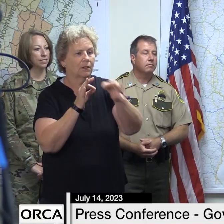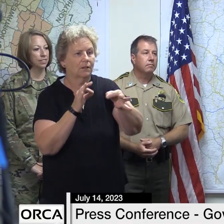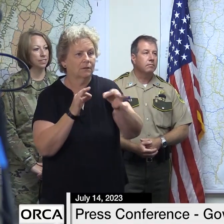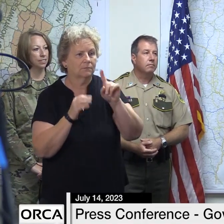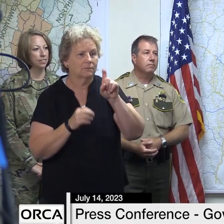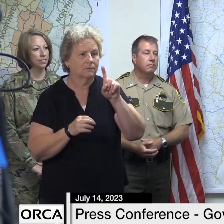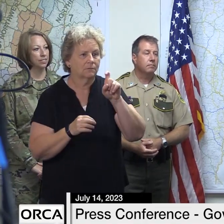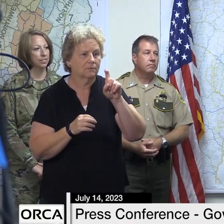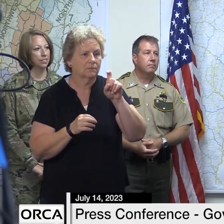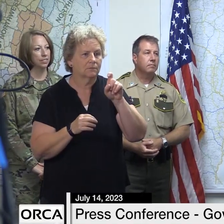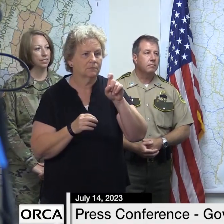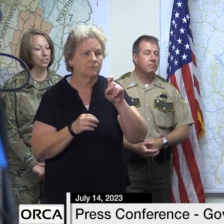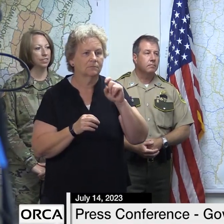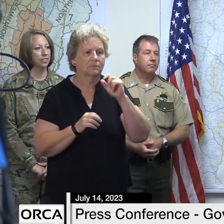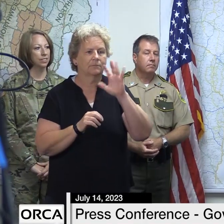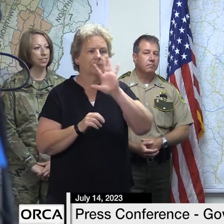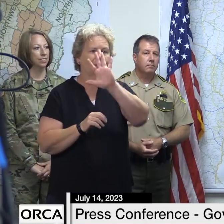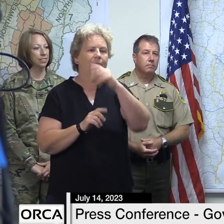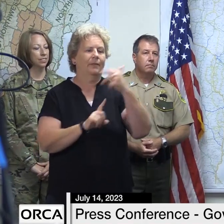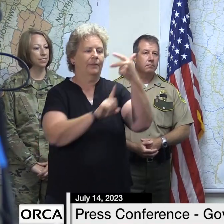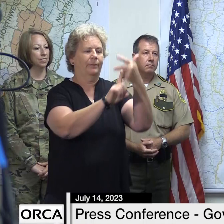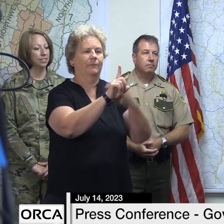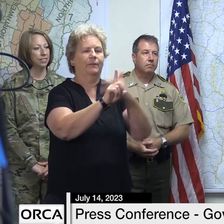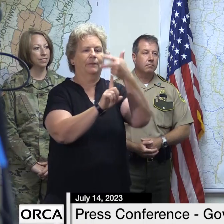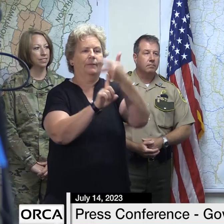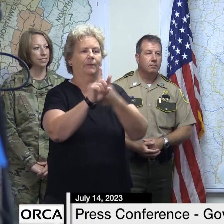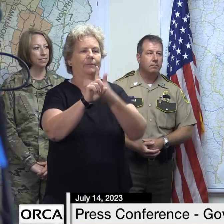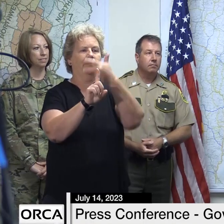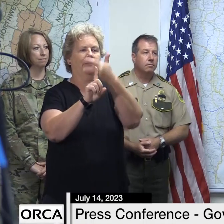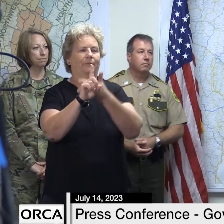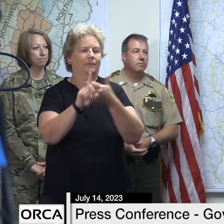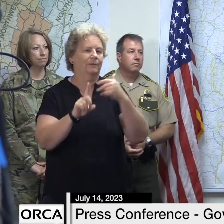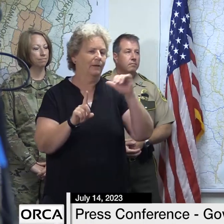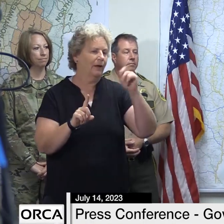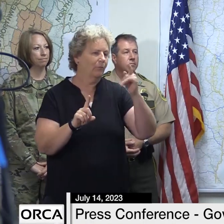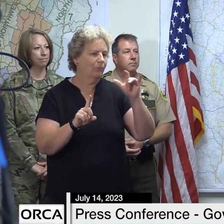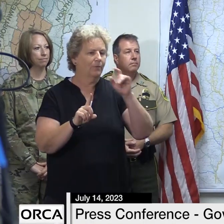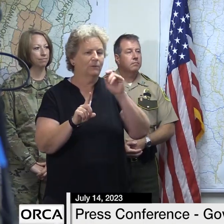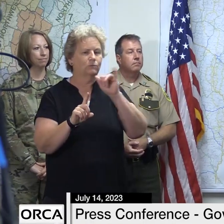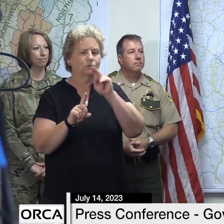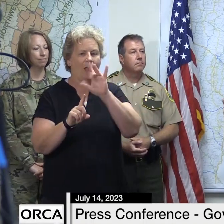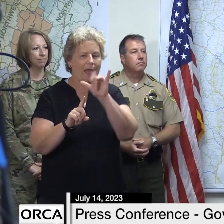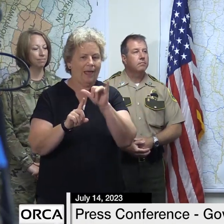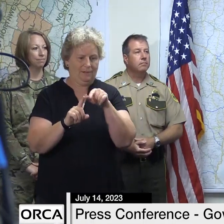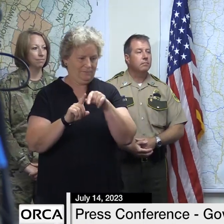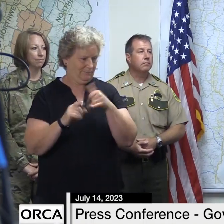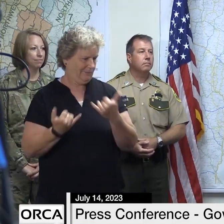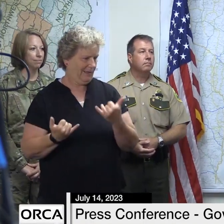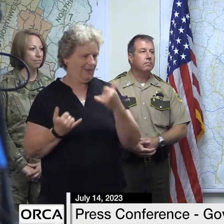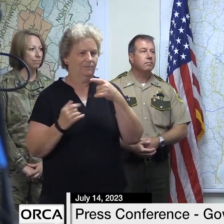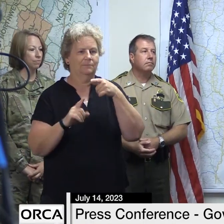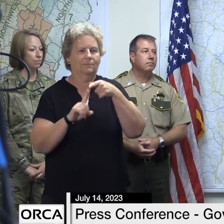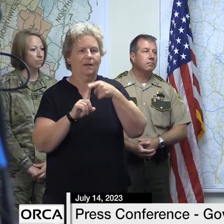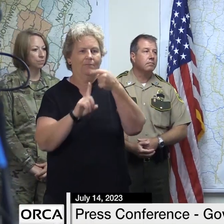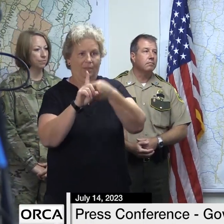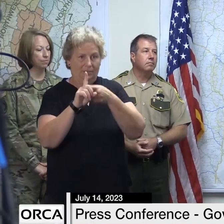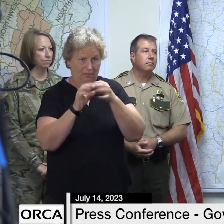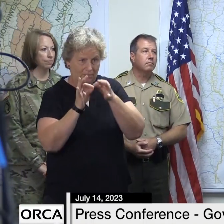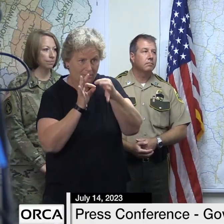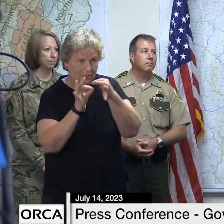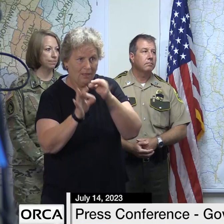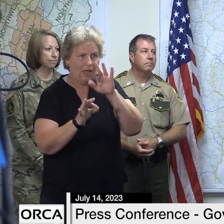their quarterly filings, but I'm not sure. The quarterlies were in June, I believe, so this is probably in September. So we have a little bit of